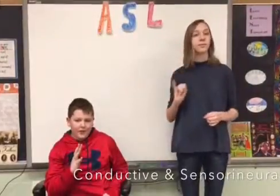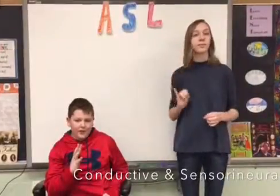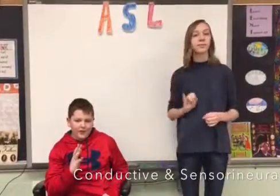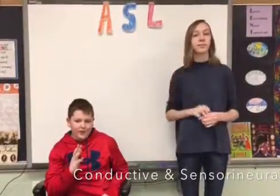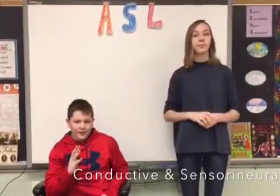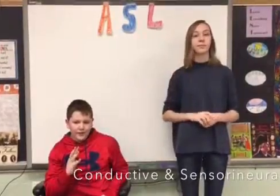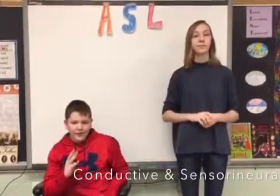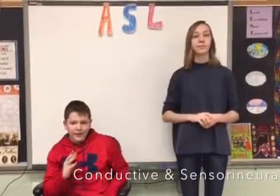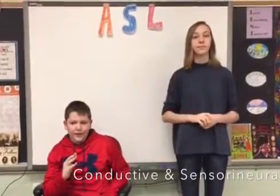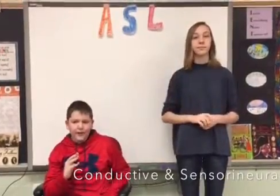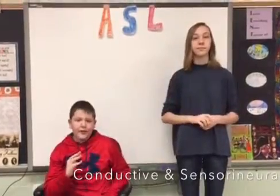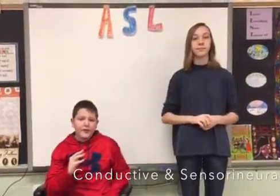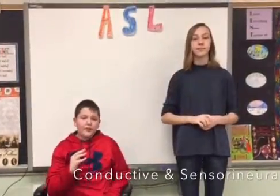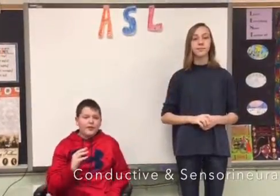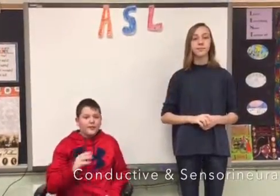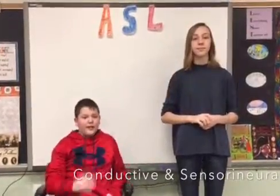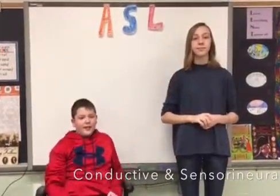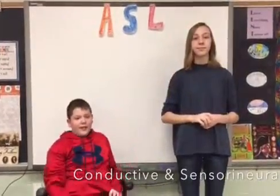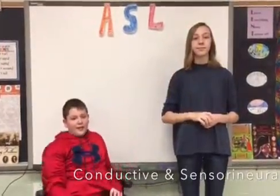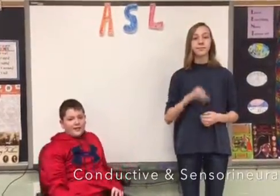infections. Stay curious.